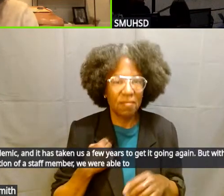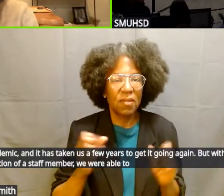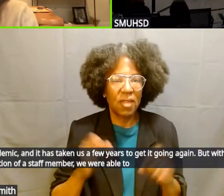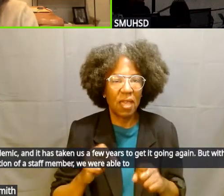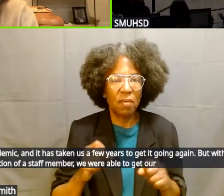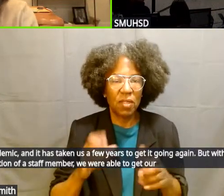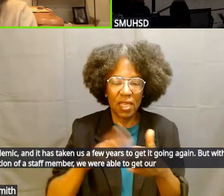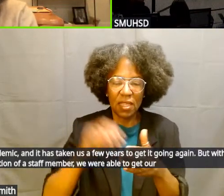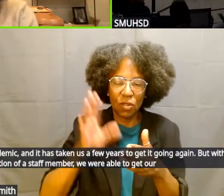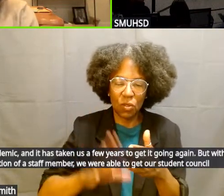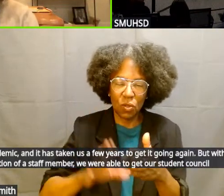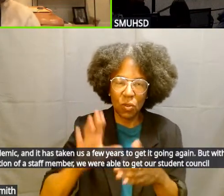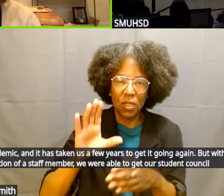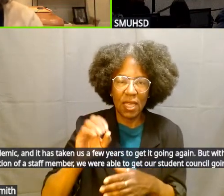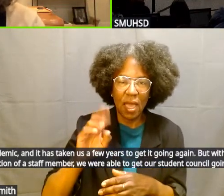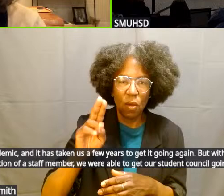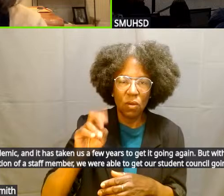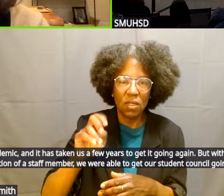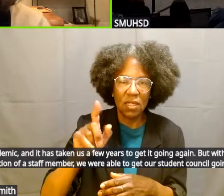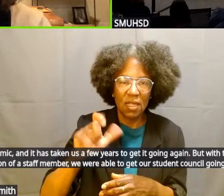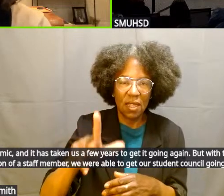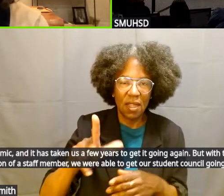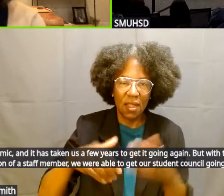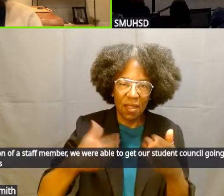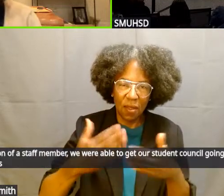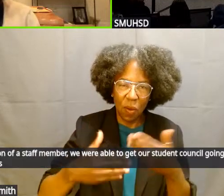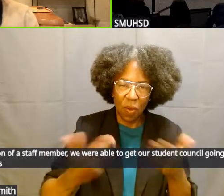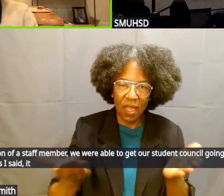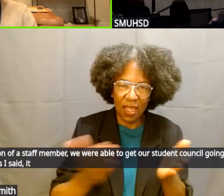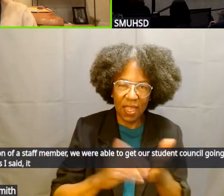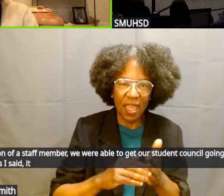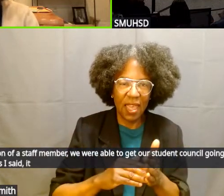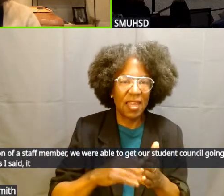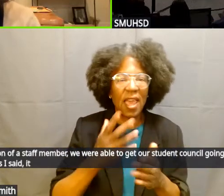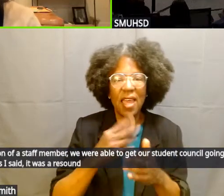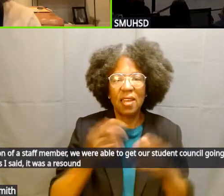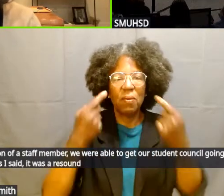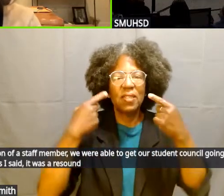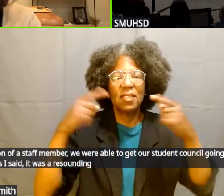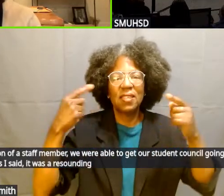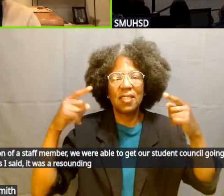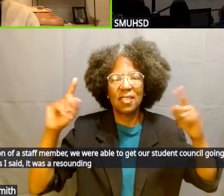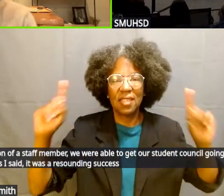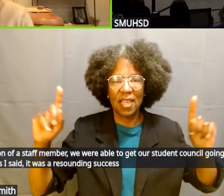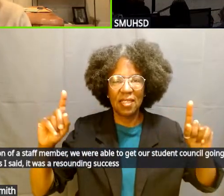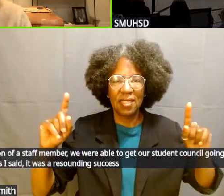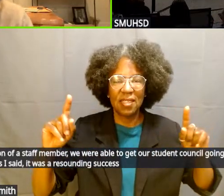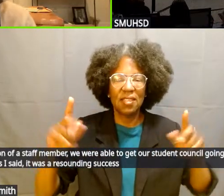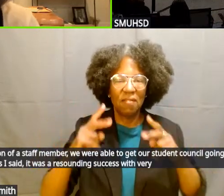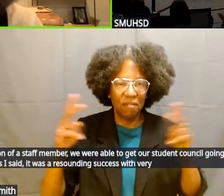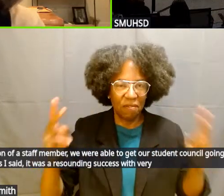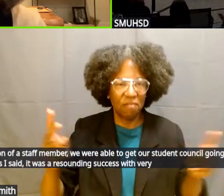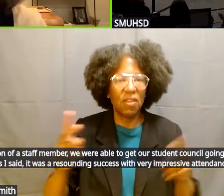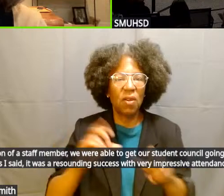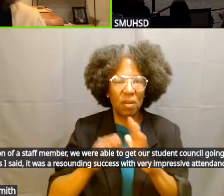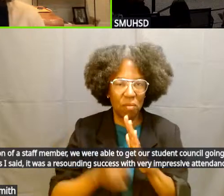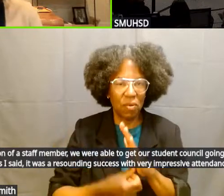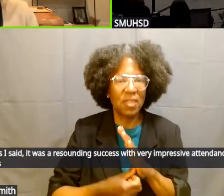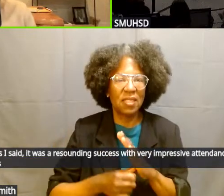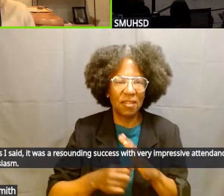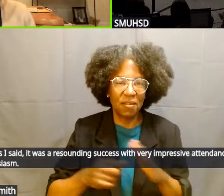council going again. And as I said, it was a resounding success with very impressive attendance and